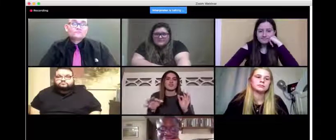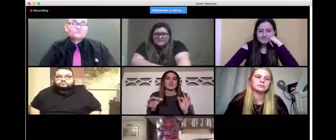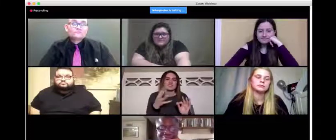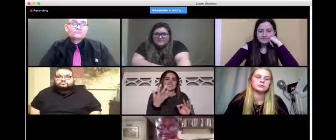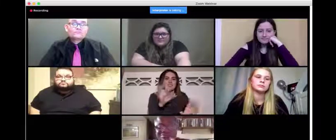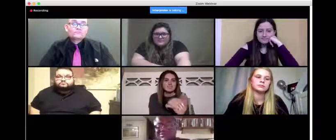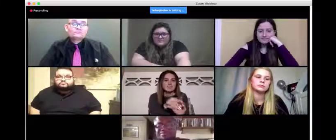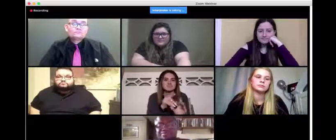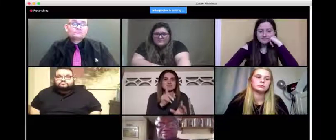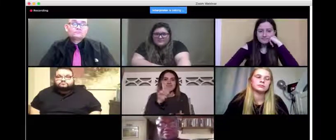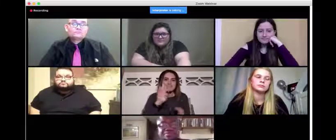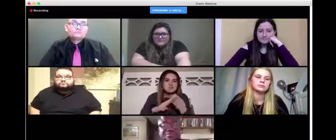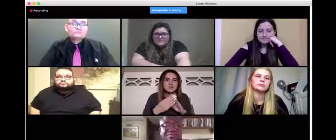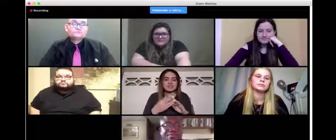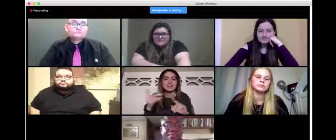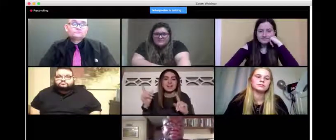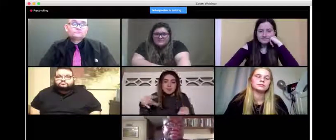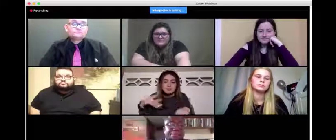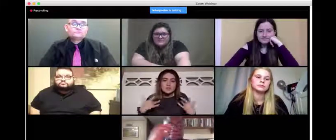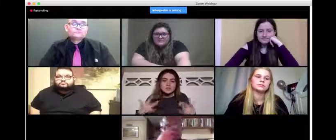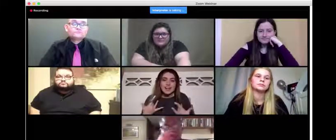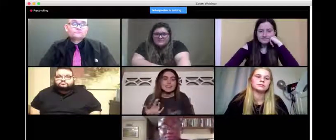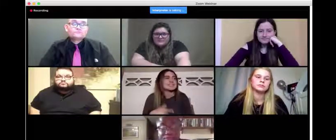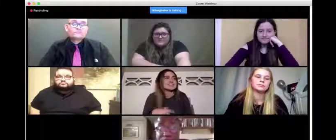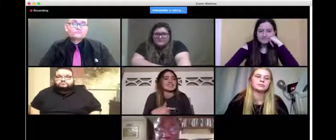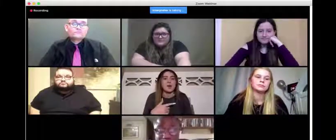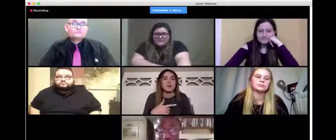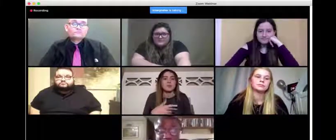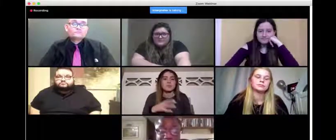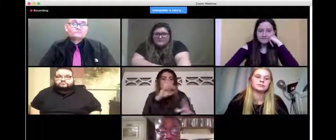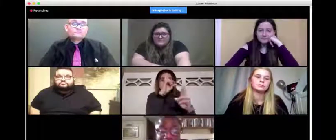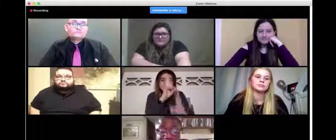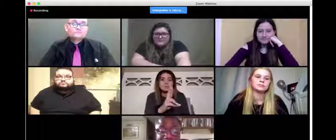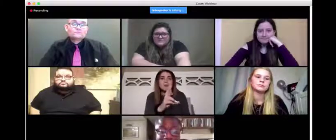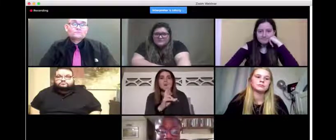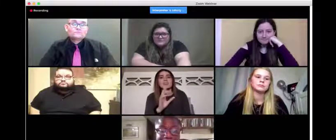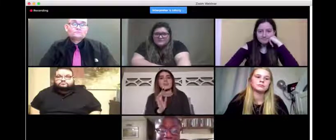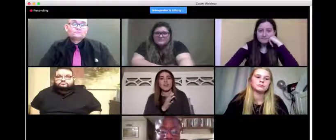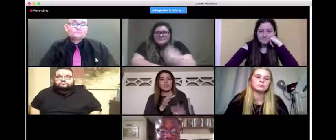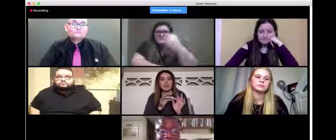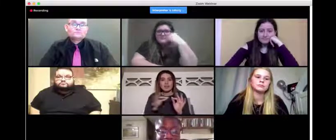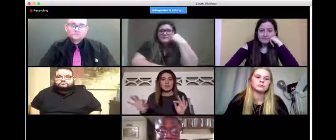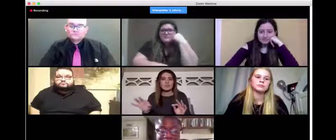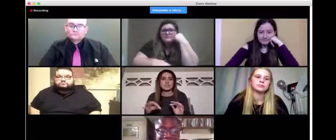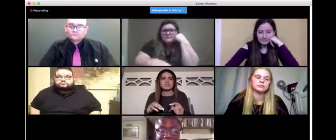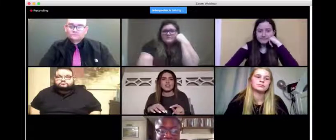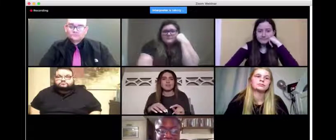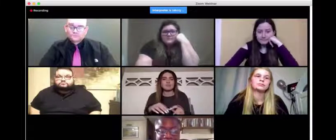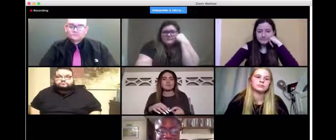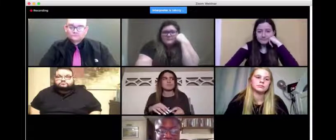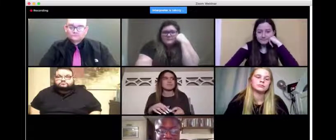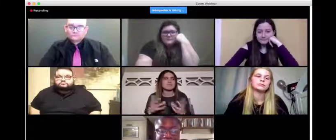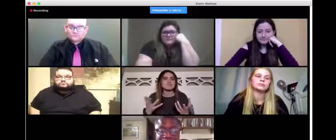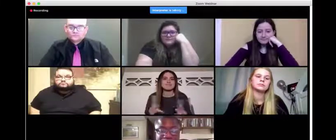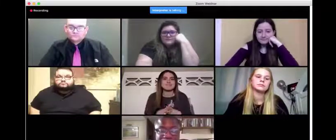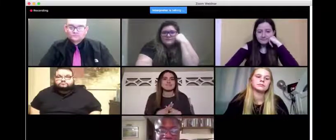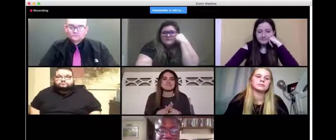up and respect our language. And, you know, that's a lot to say about being an ally, but I say